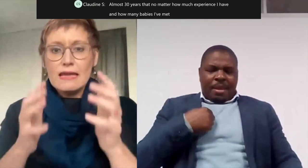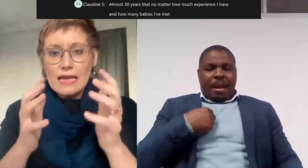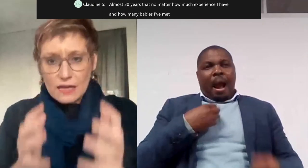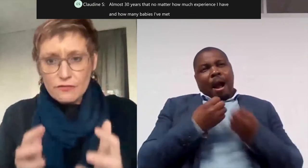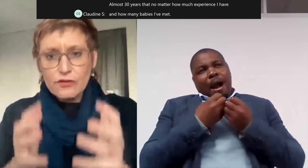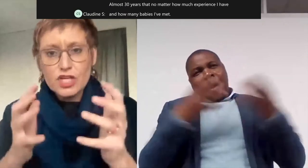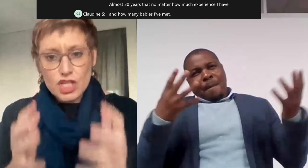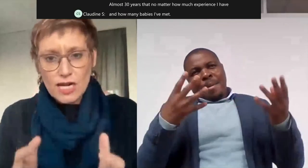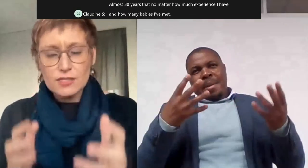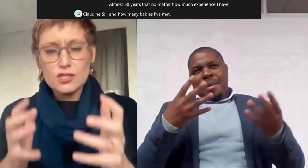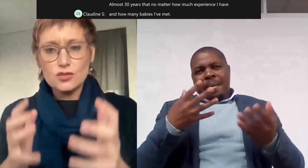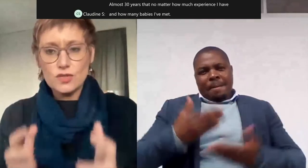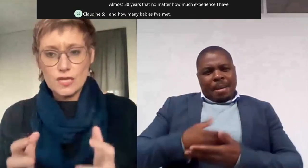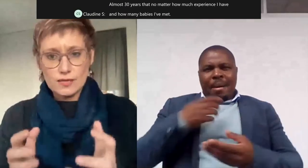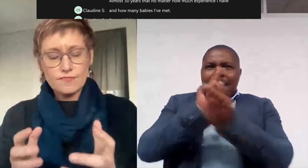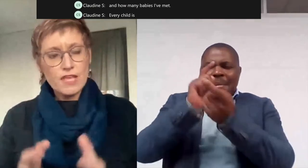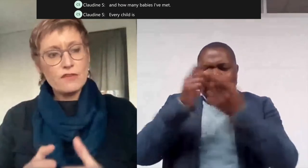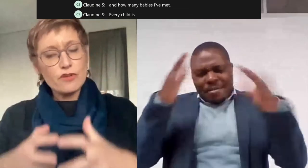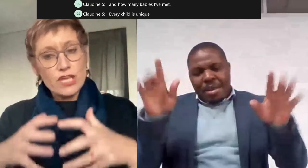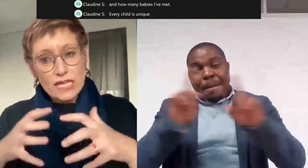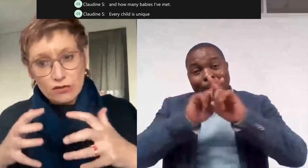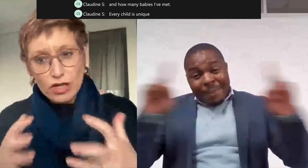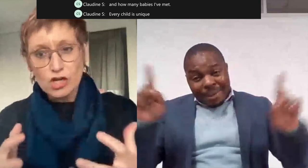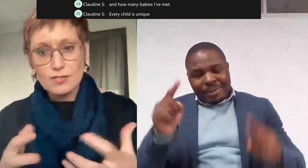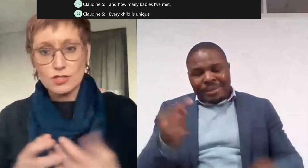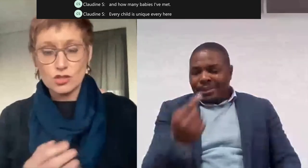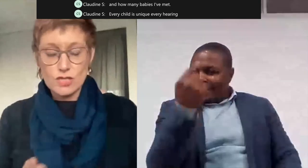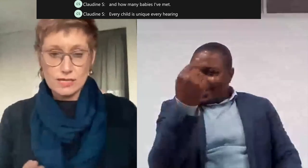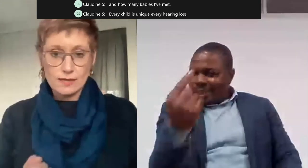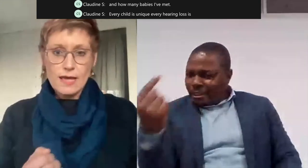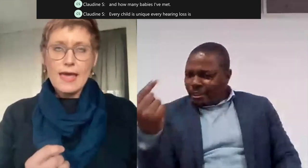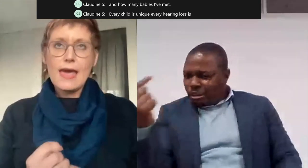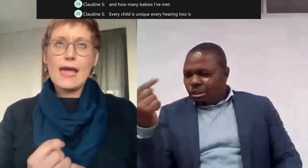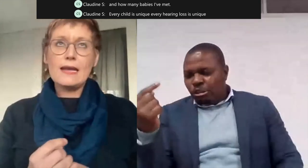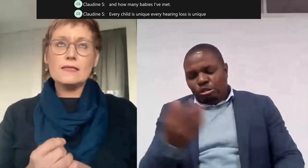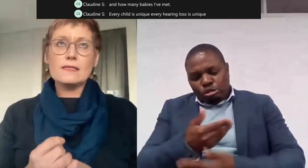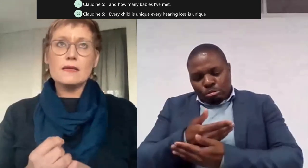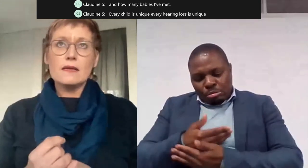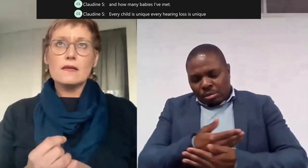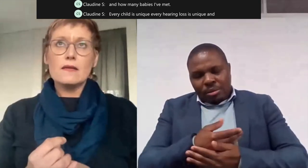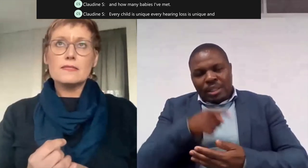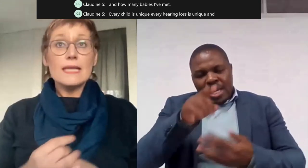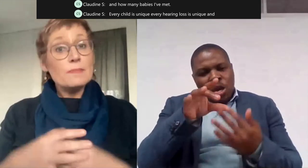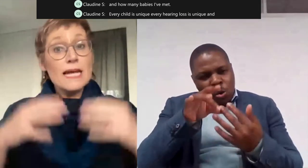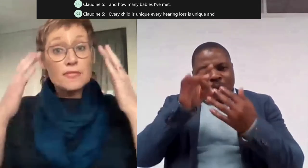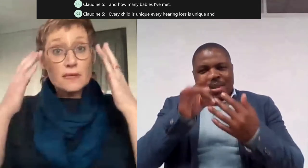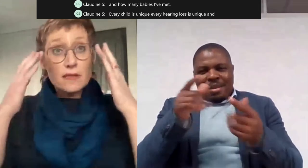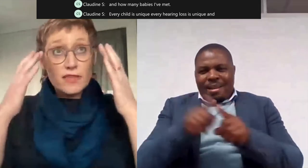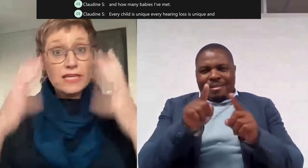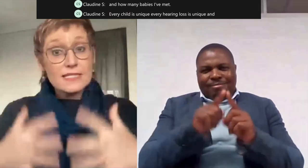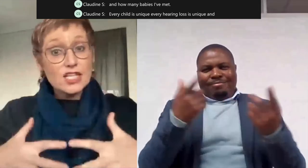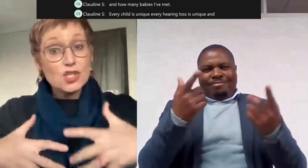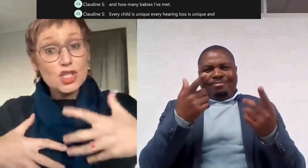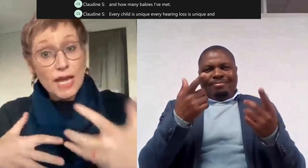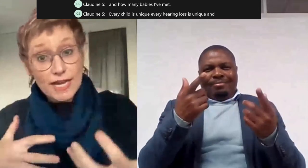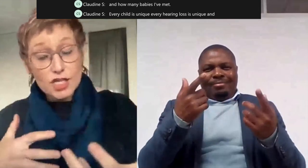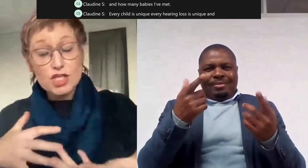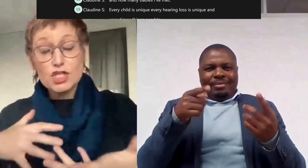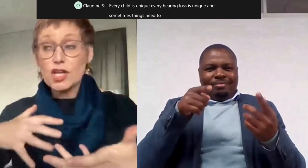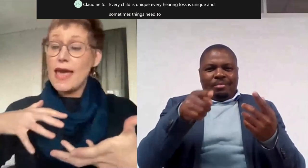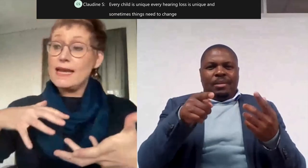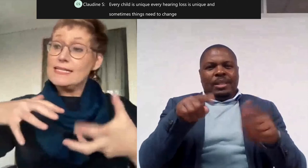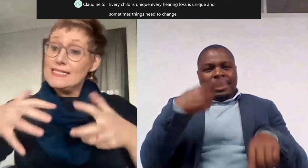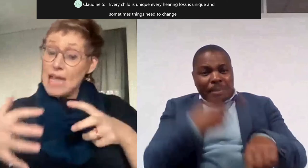met, every child is unique. Every hearing loss is unique. And sometimes things need